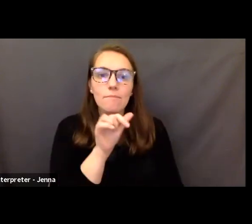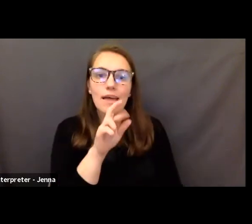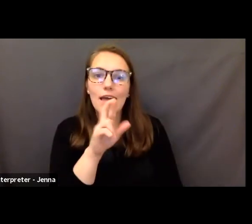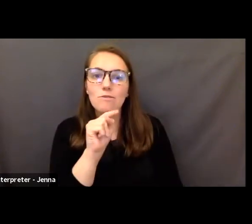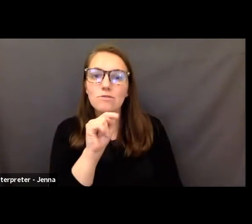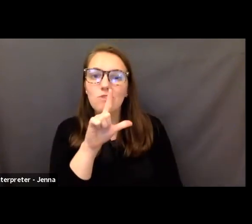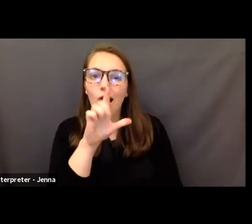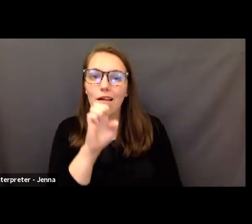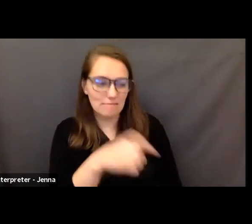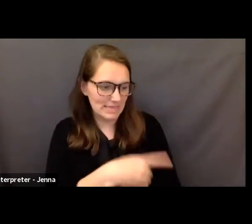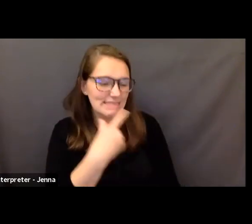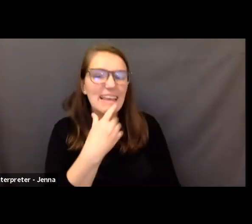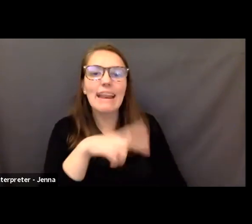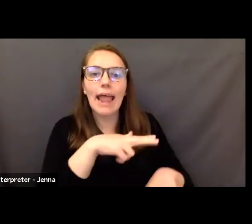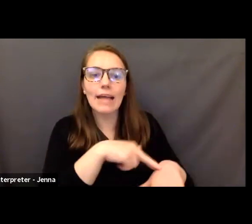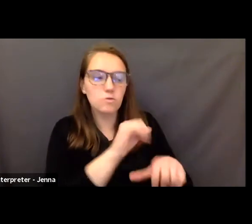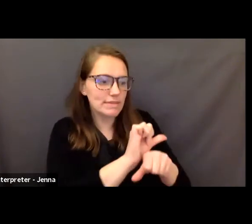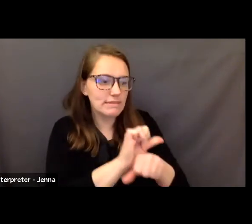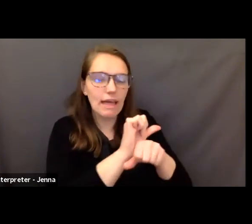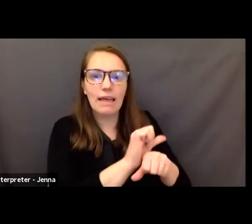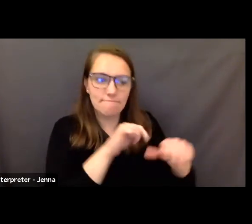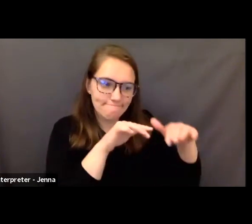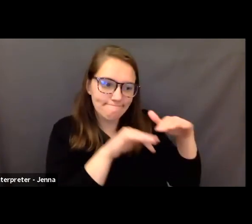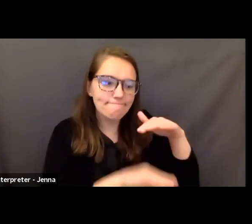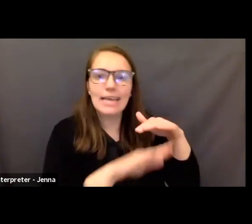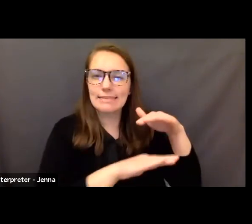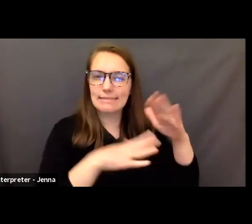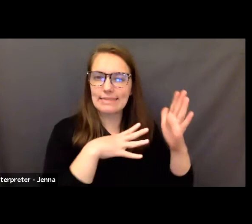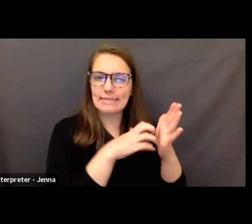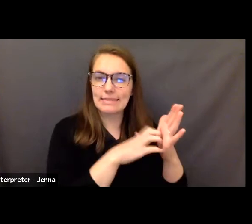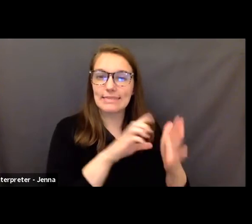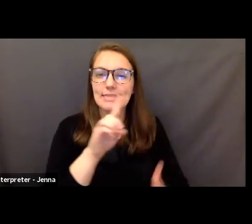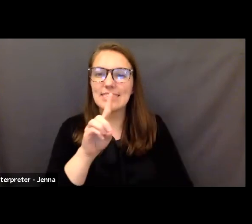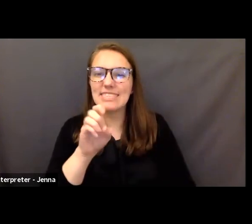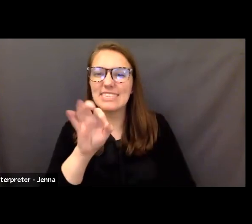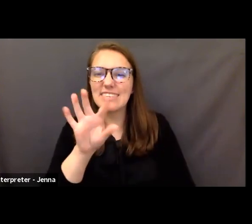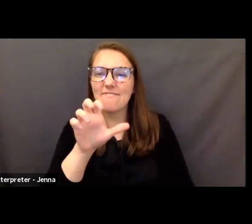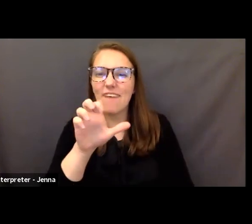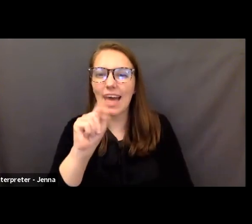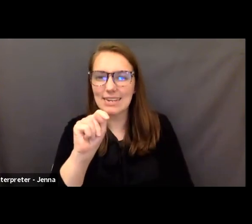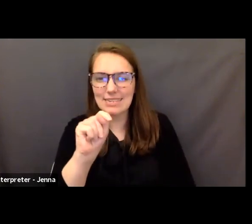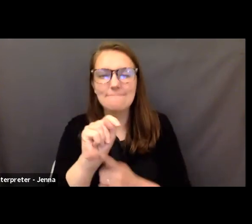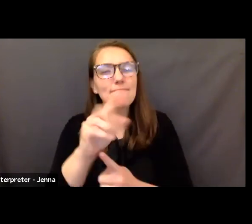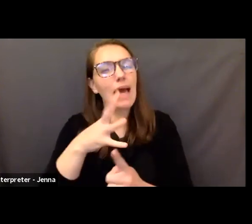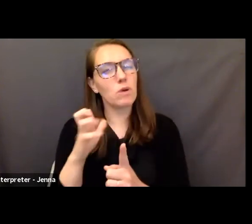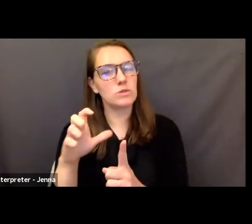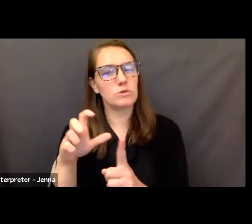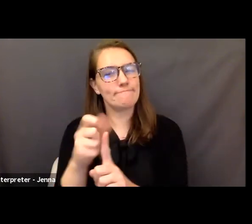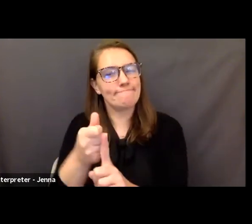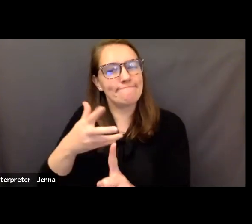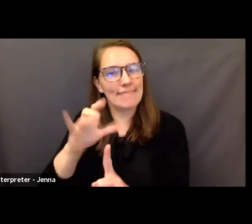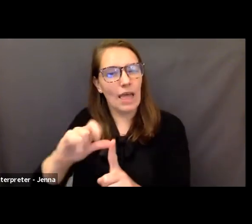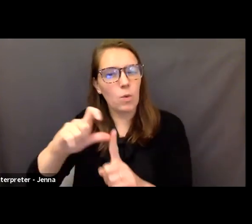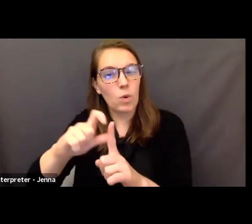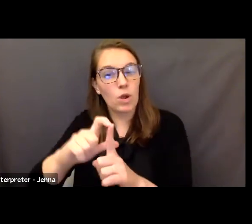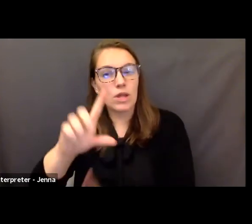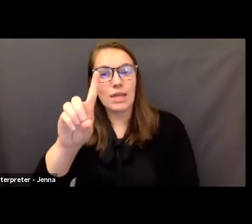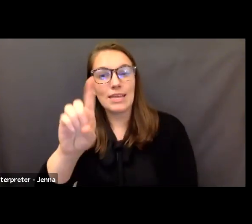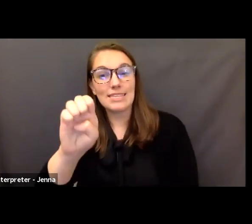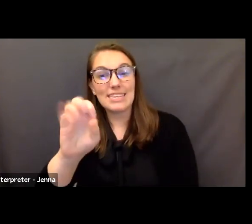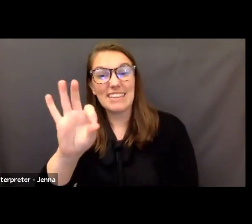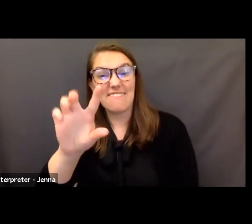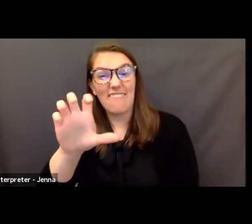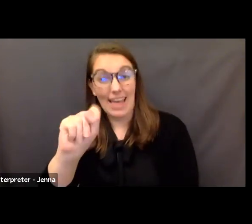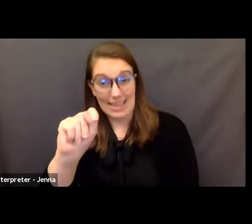defective. We'd also pause on that word defect or defectum. In our modern ears, living